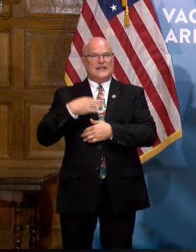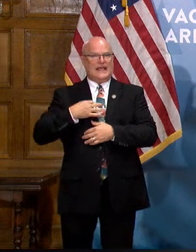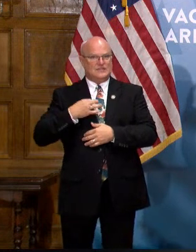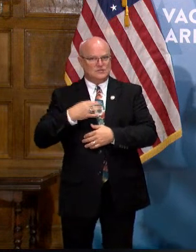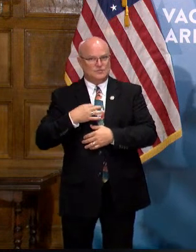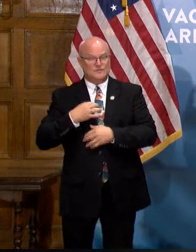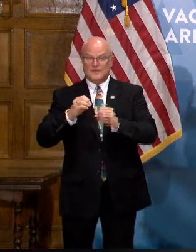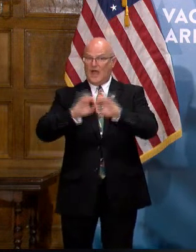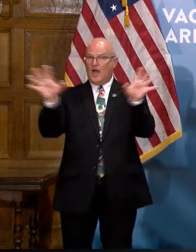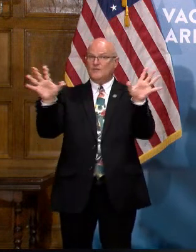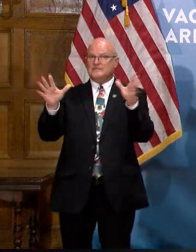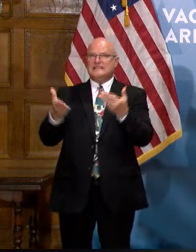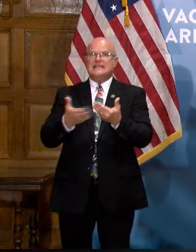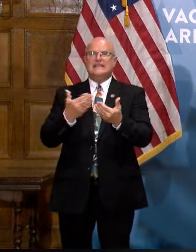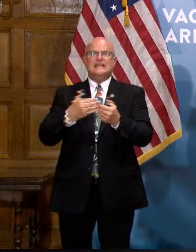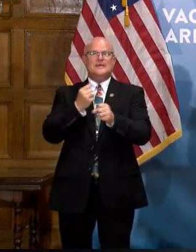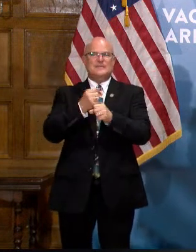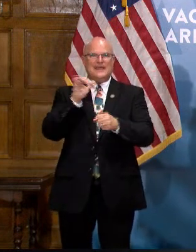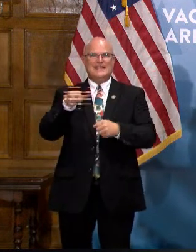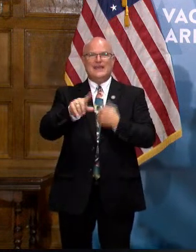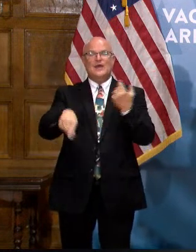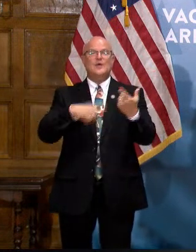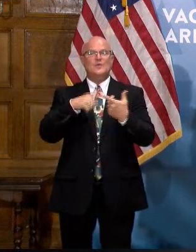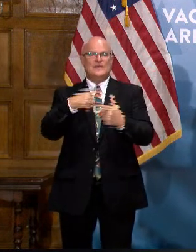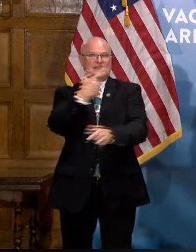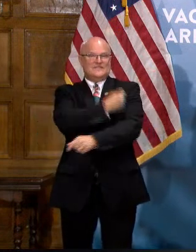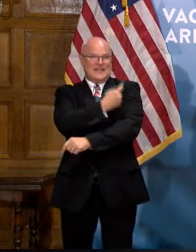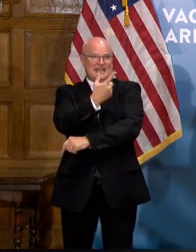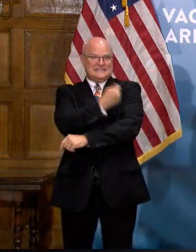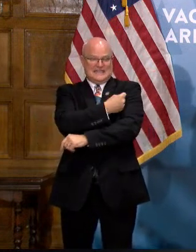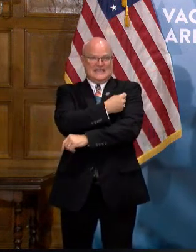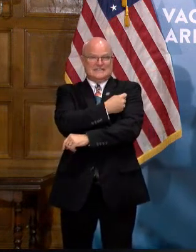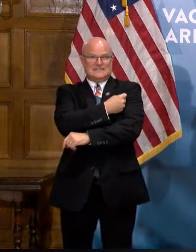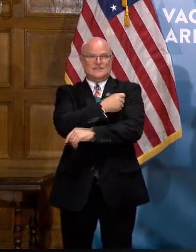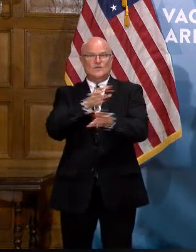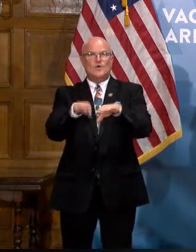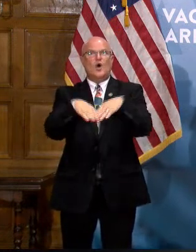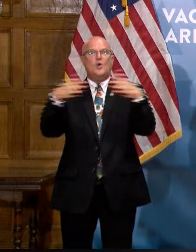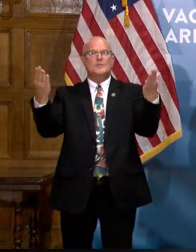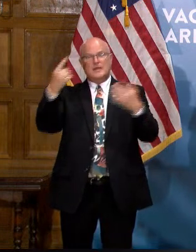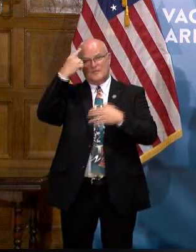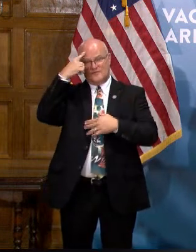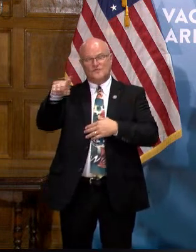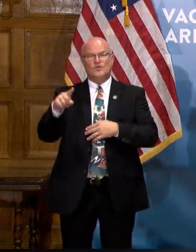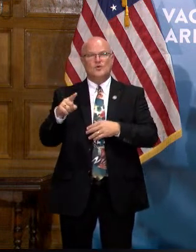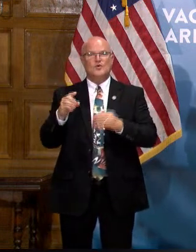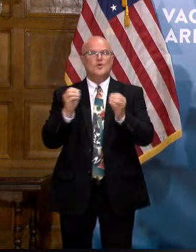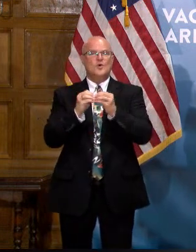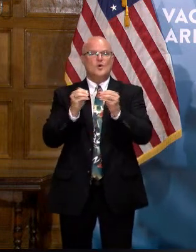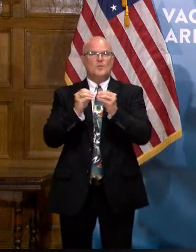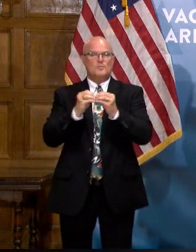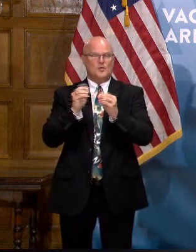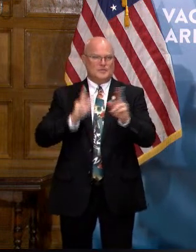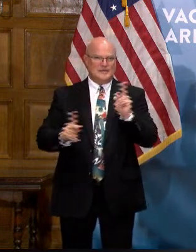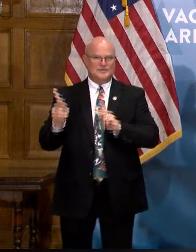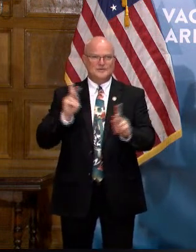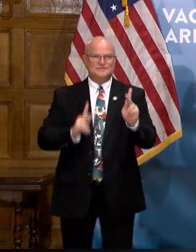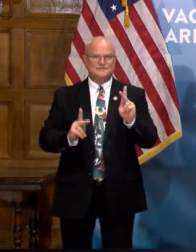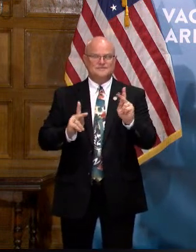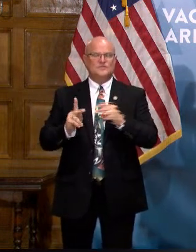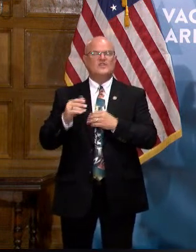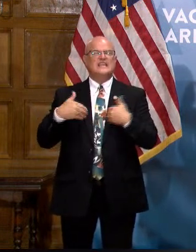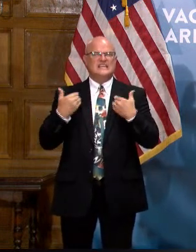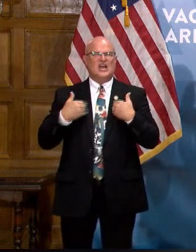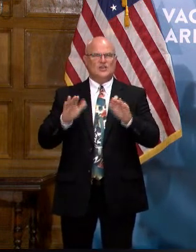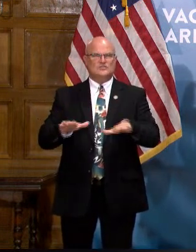eligible. Obviously, it'll be easier to make that whenever the vaccination will open up to larger populations or the